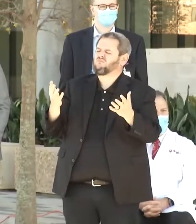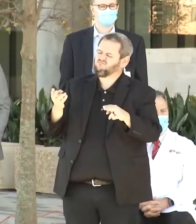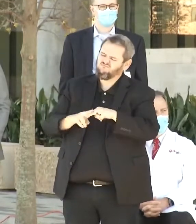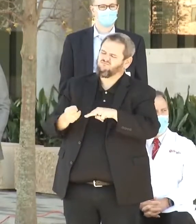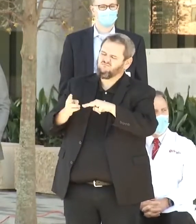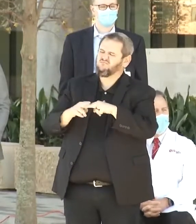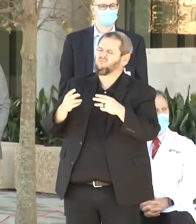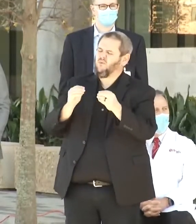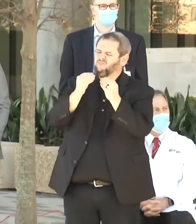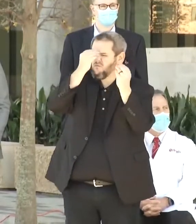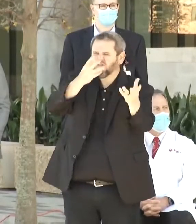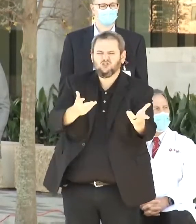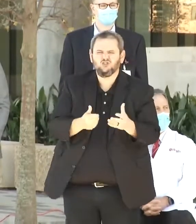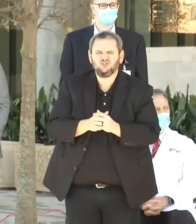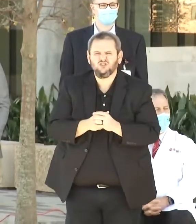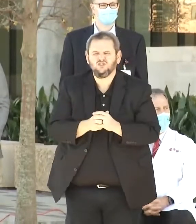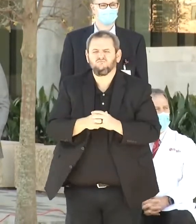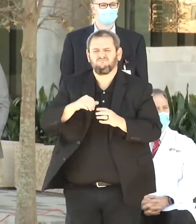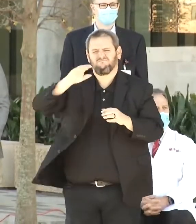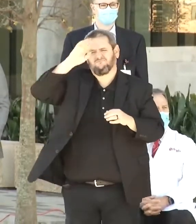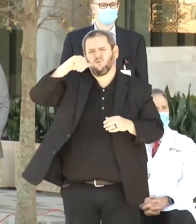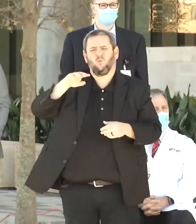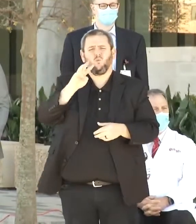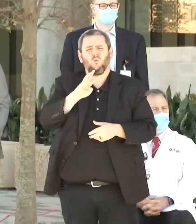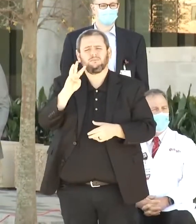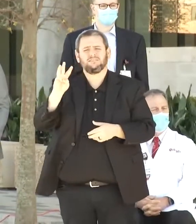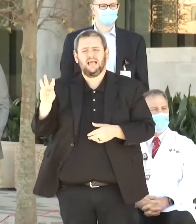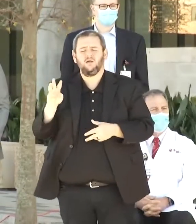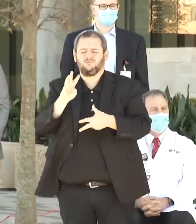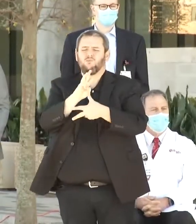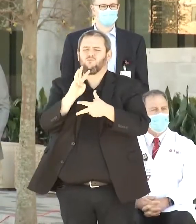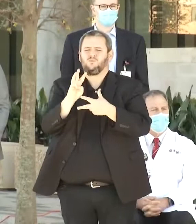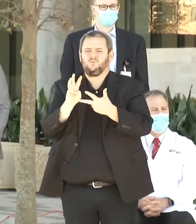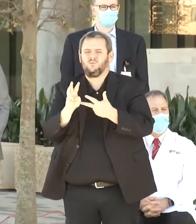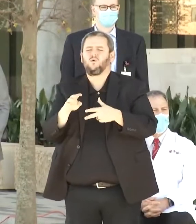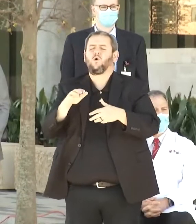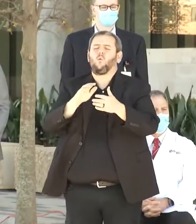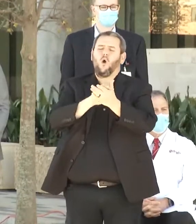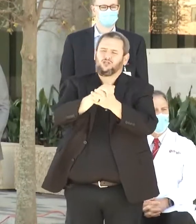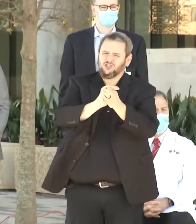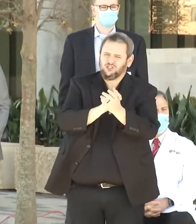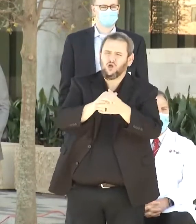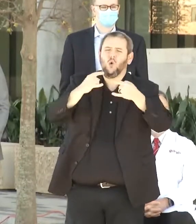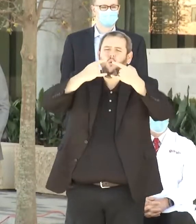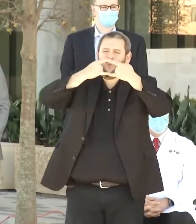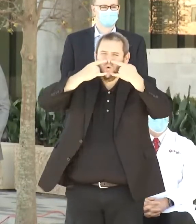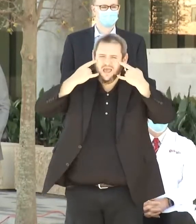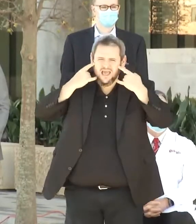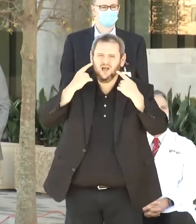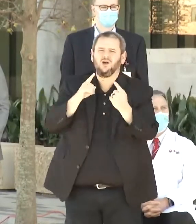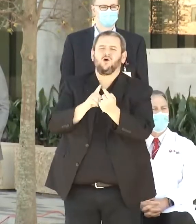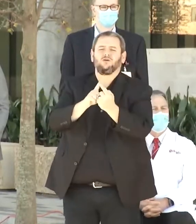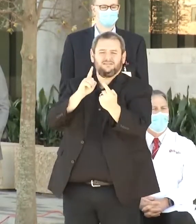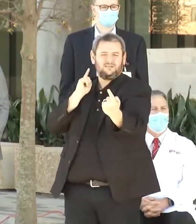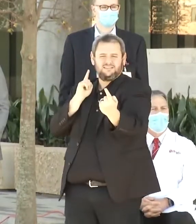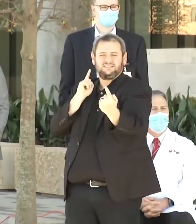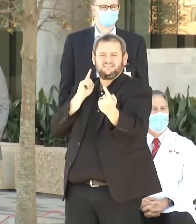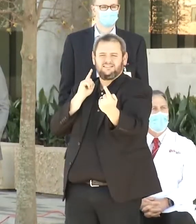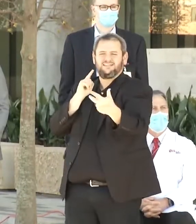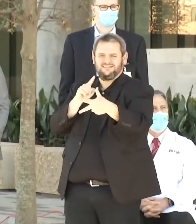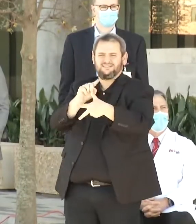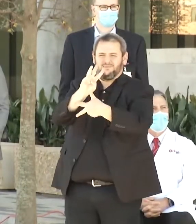most effective way to slow the spread: to wash your hands, to watch your distance, and to wear a